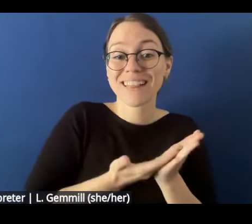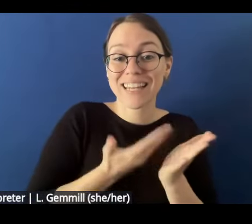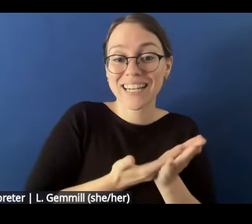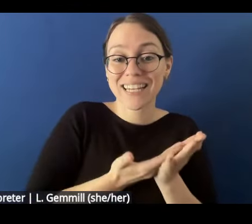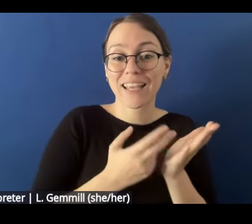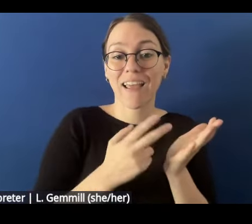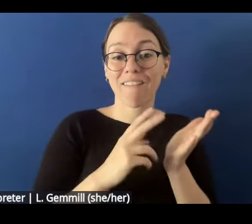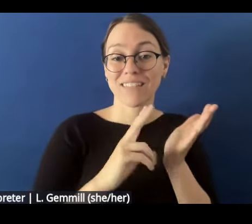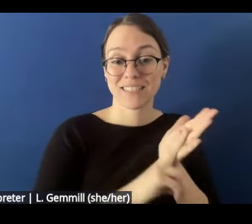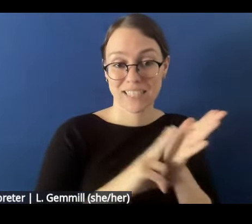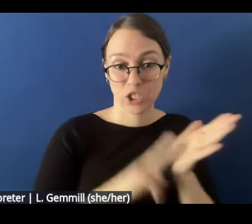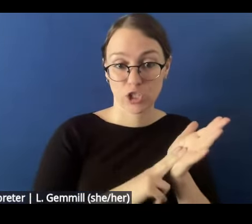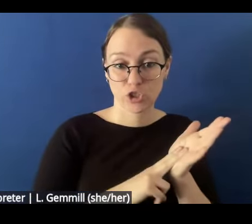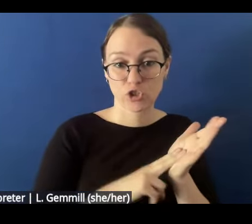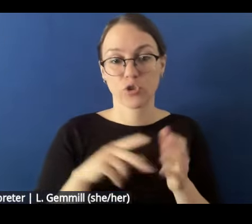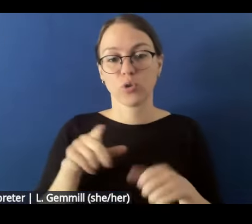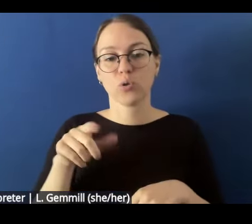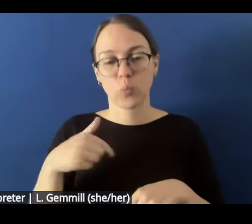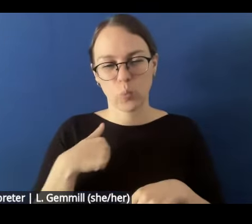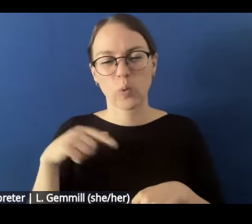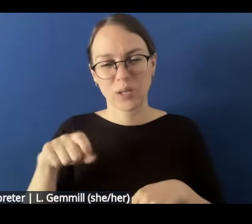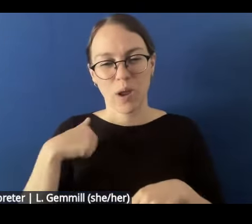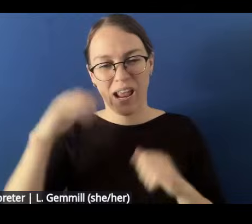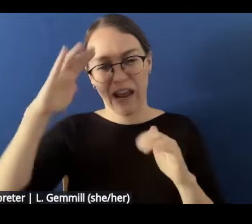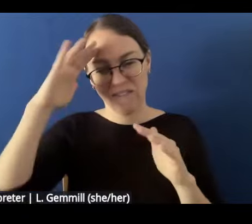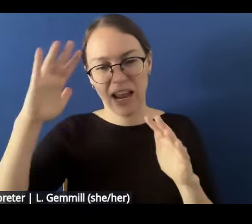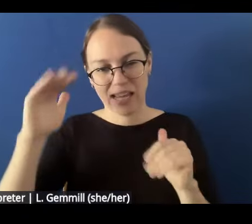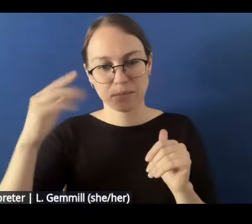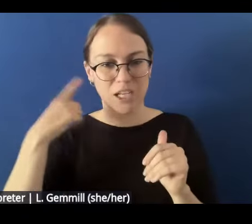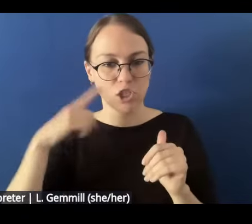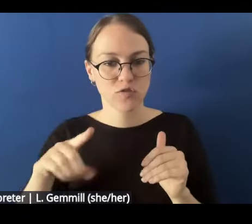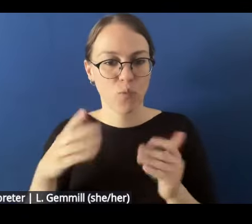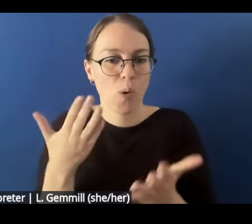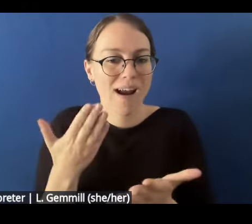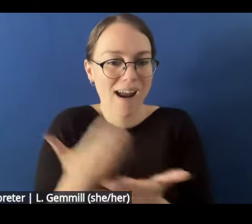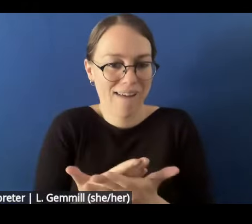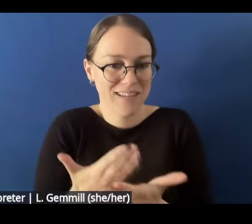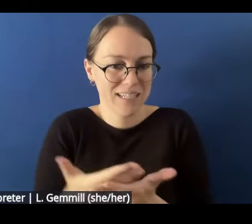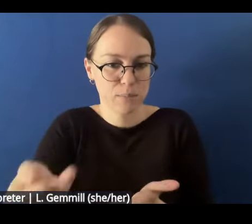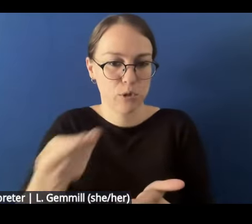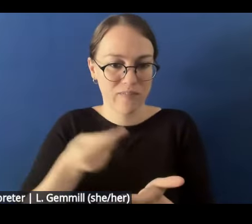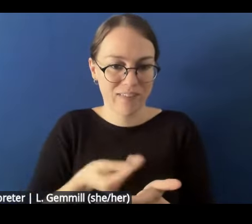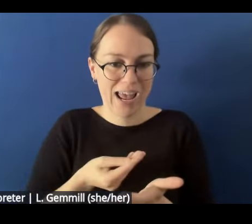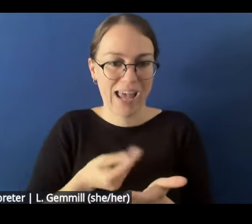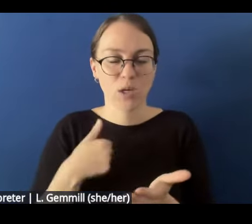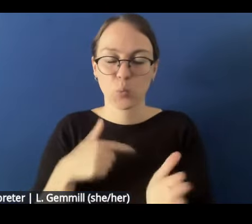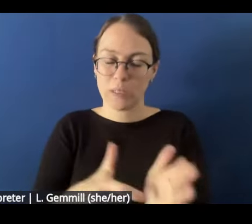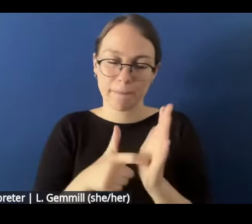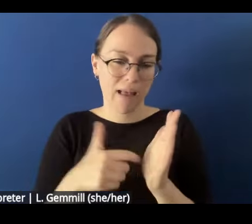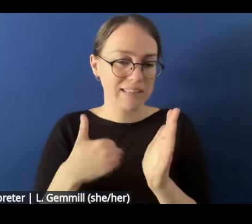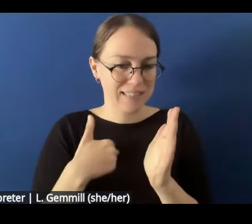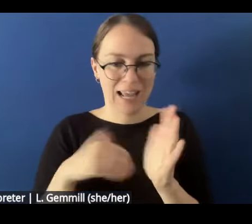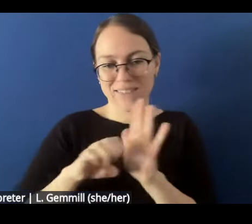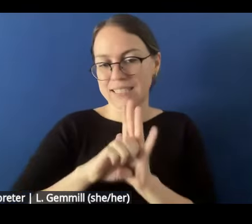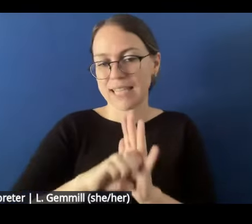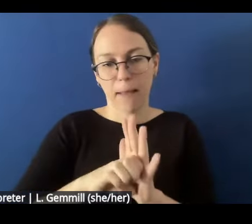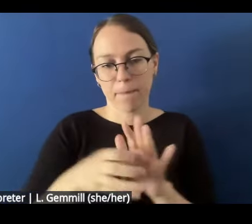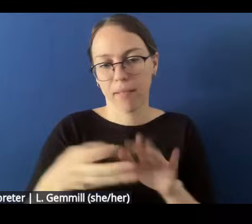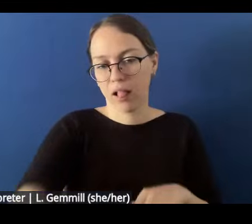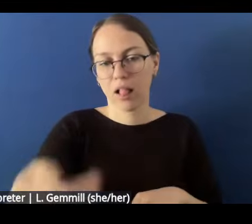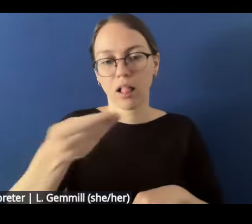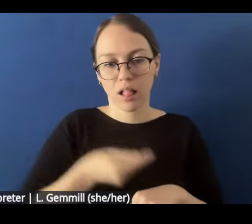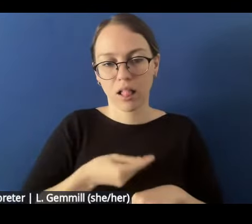threshold for evidence. What we need to have is some sort of example. Like, so for example, to say that